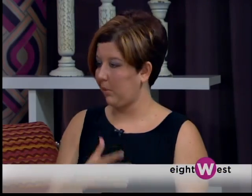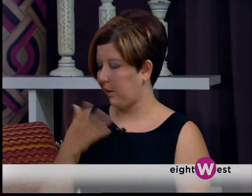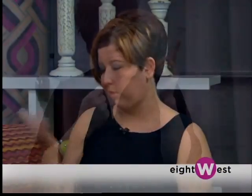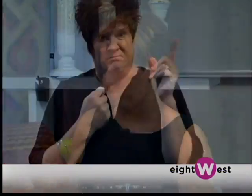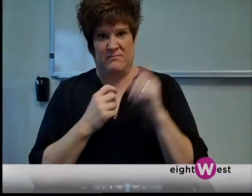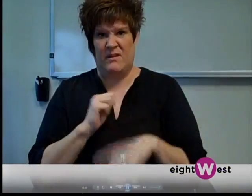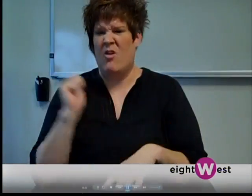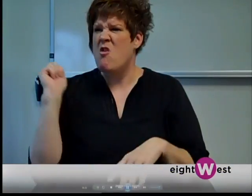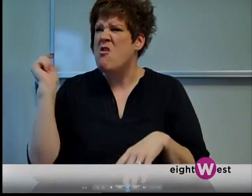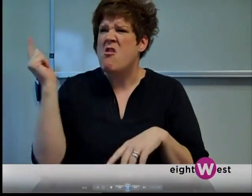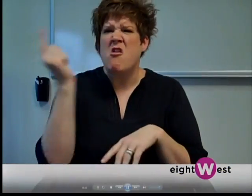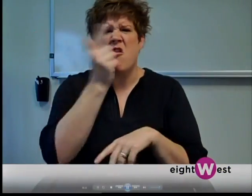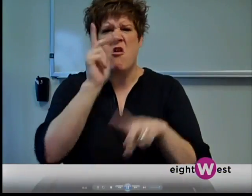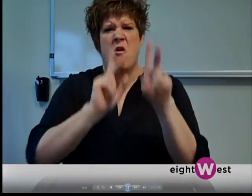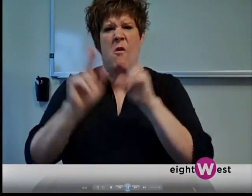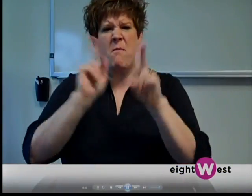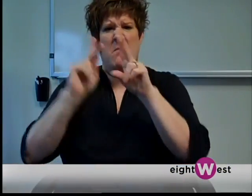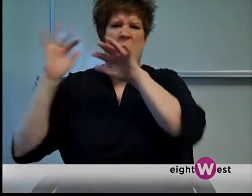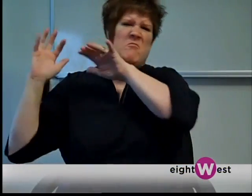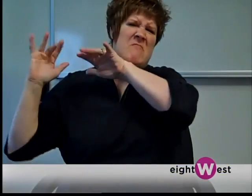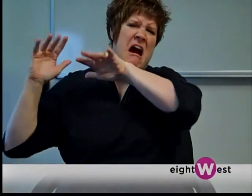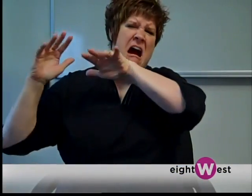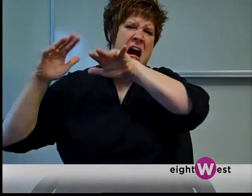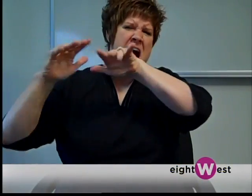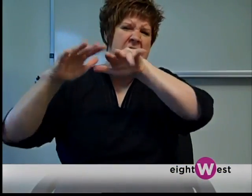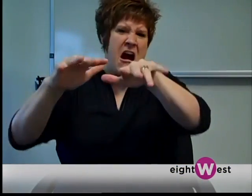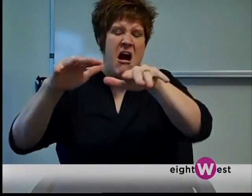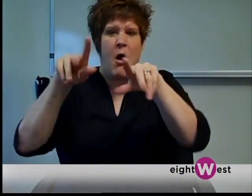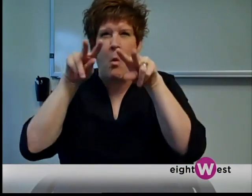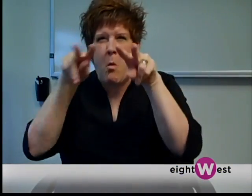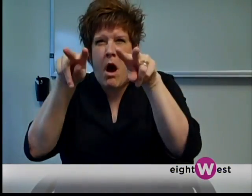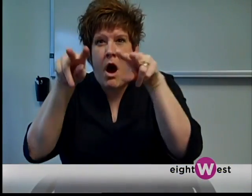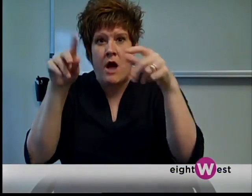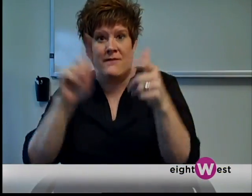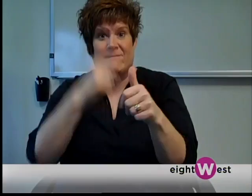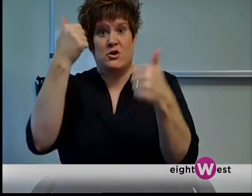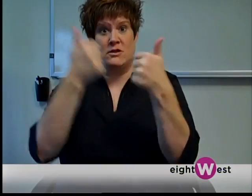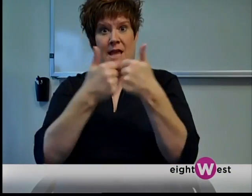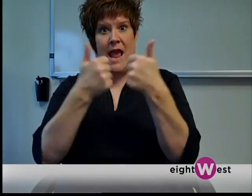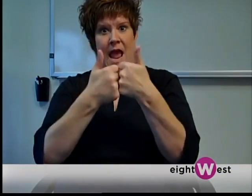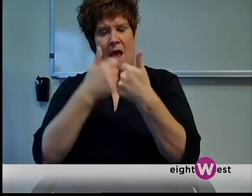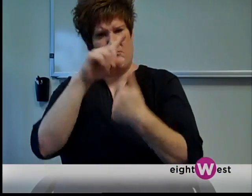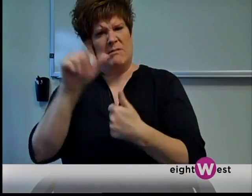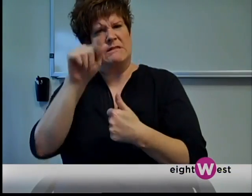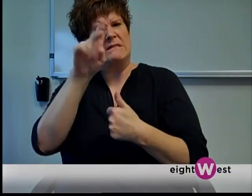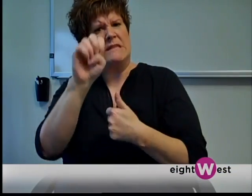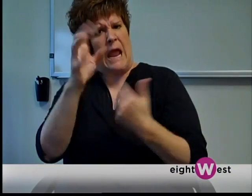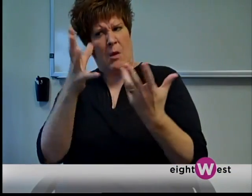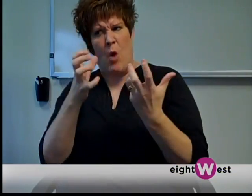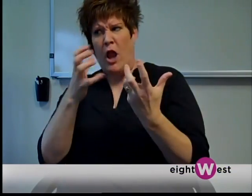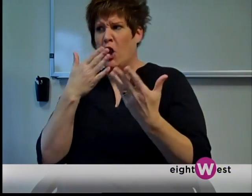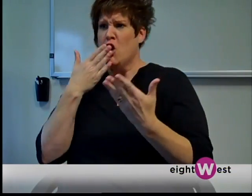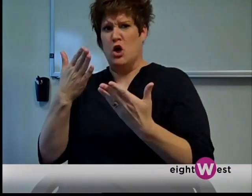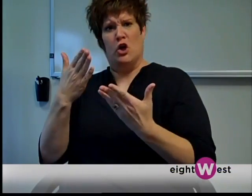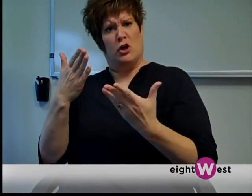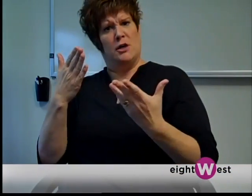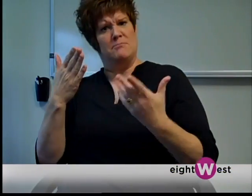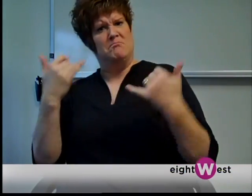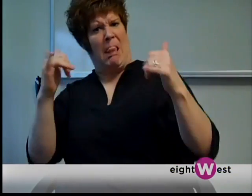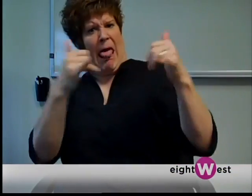would be different the way that Amy and the way that Valerie would do it, because we're at different levels and everyone would interpret the general concept differently. Which is also